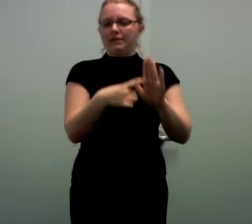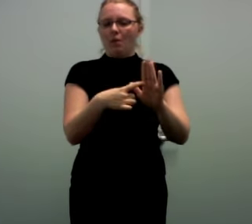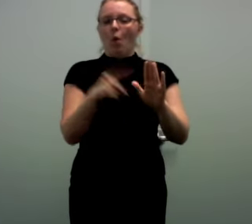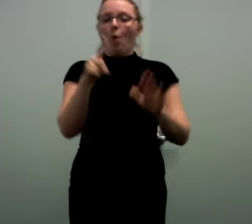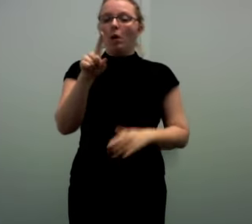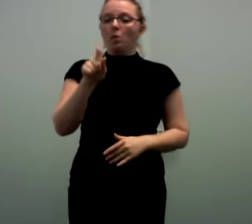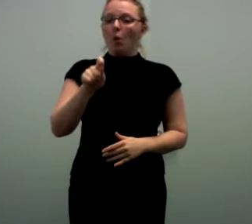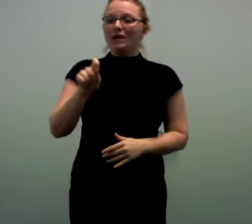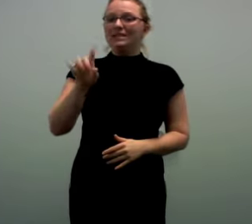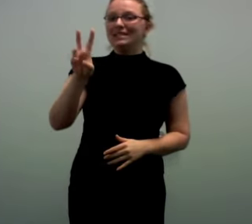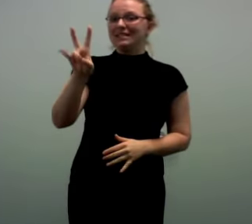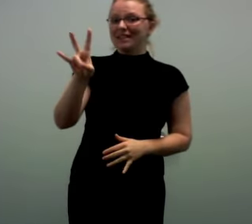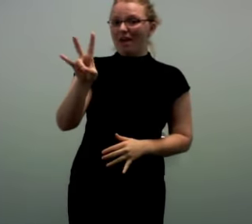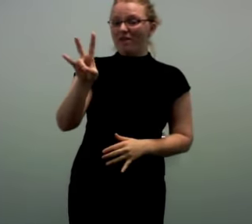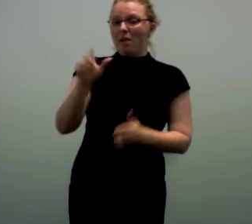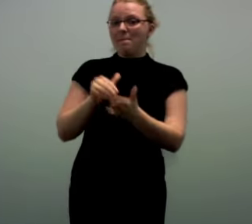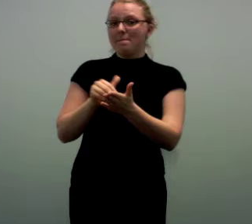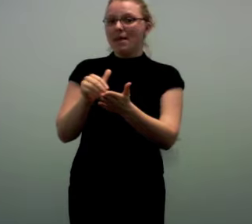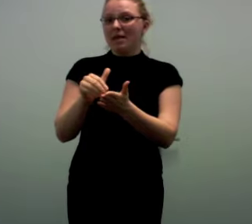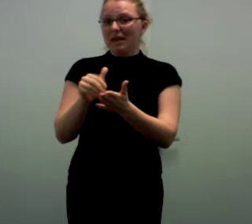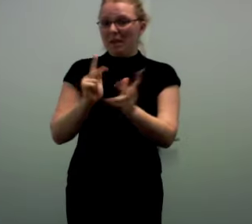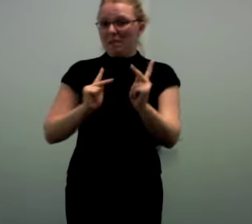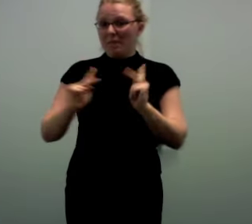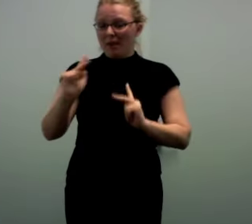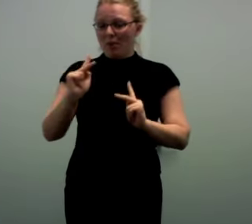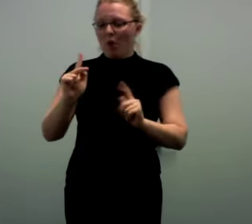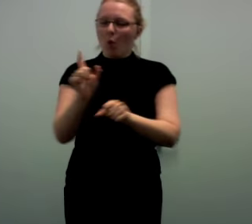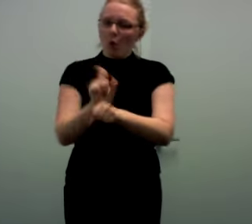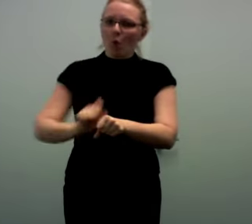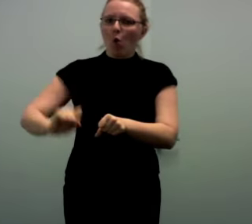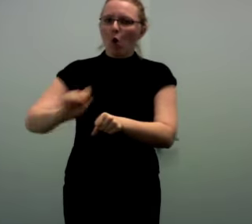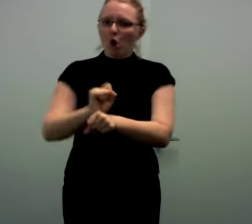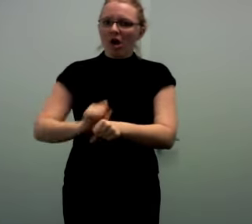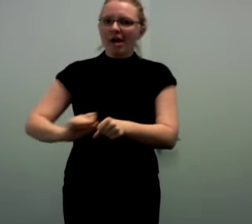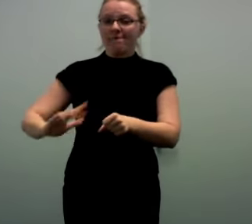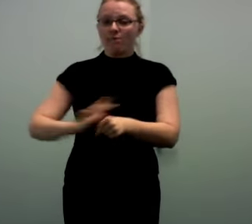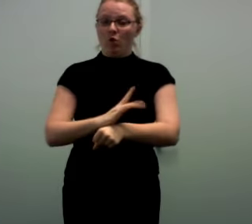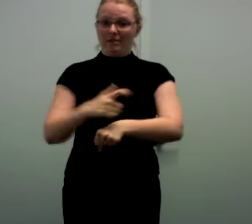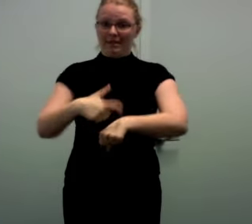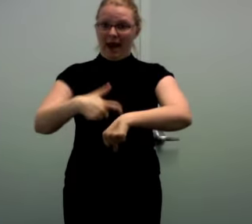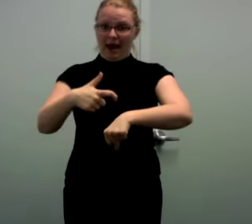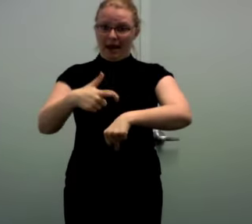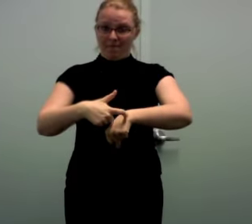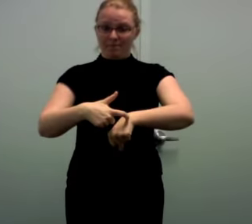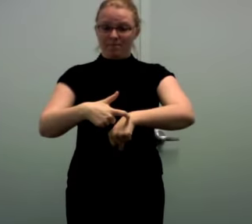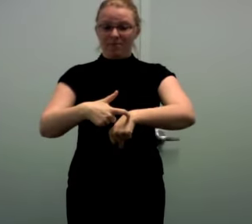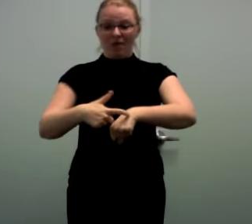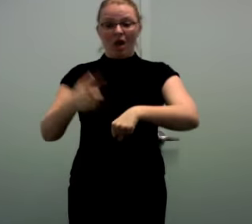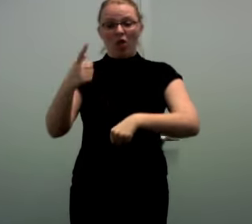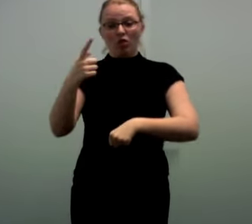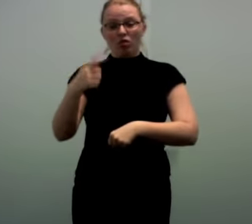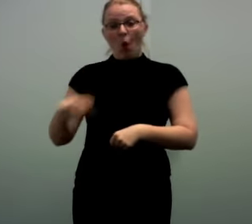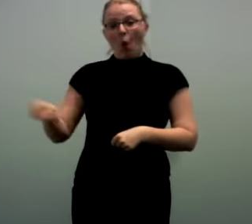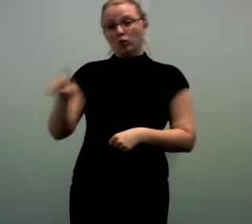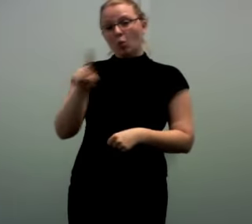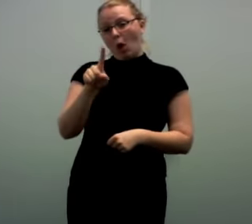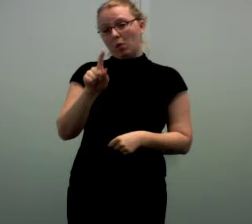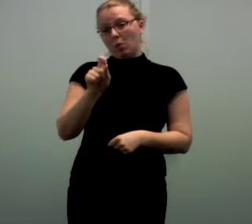1.7 million people were working full-time. Those 1.7 million people